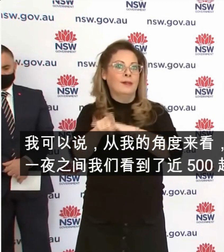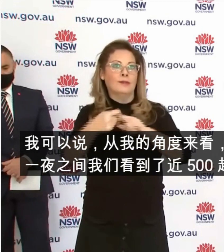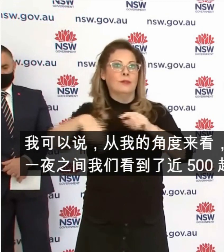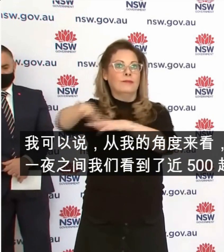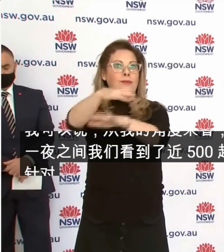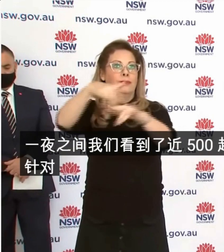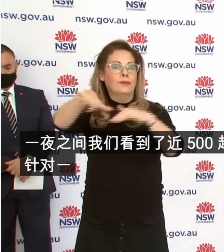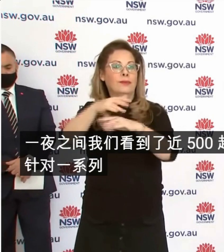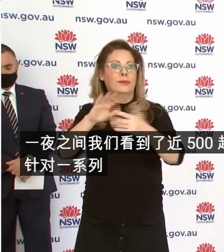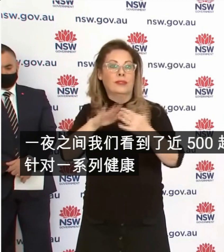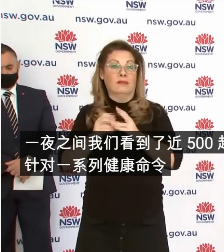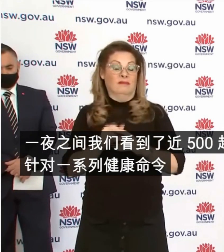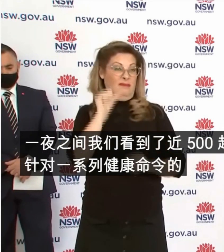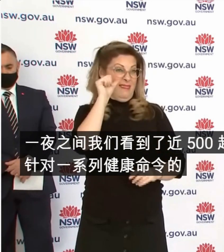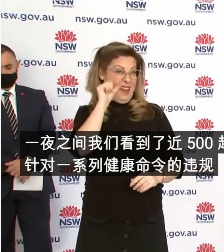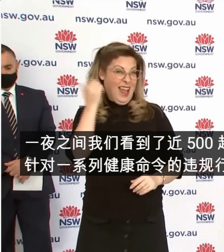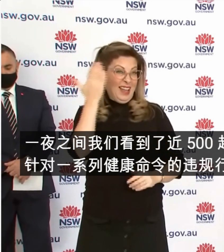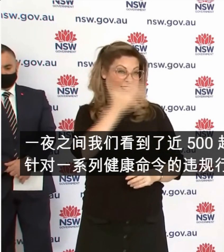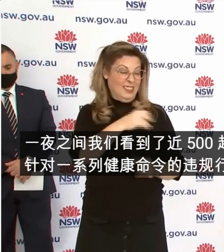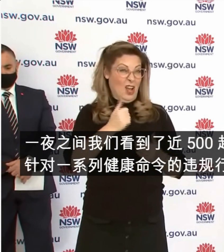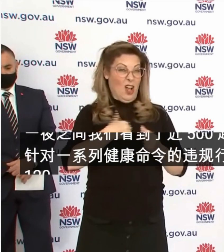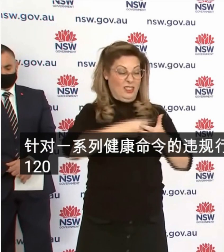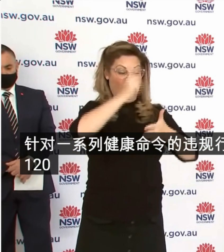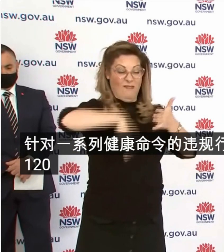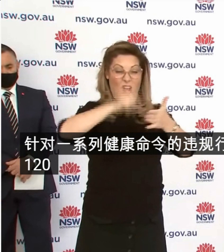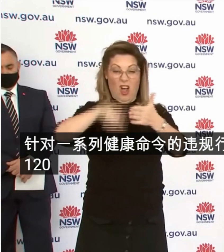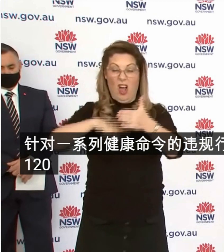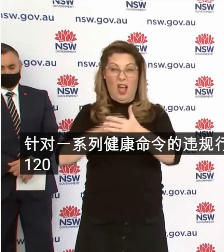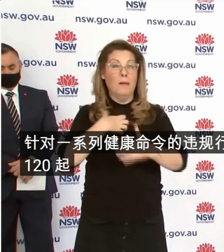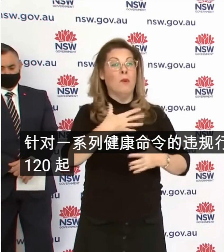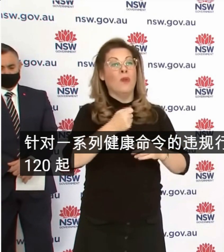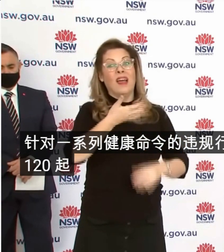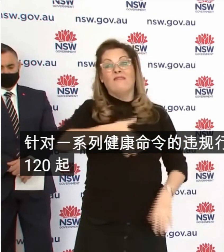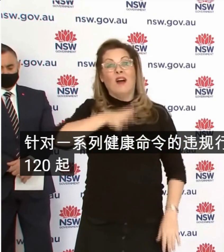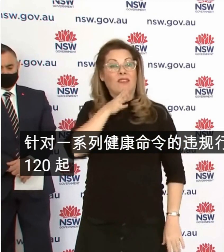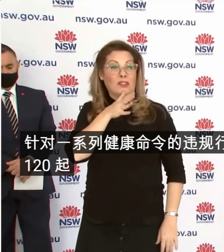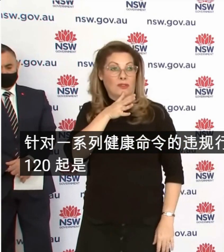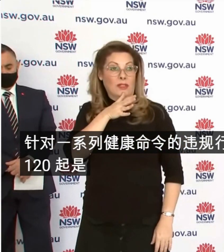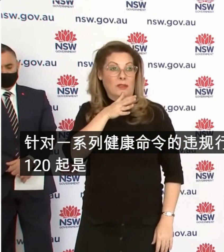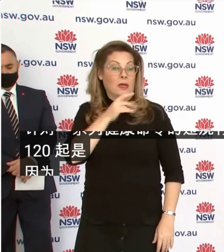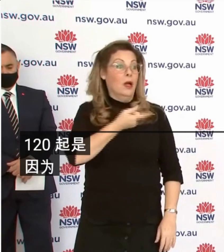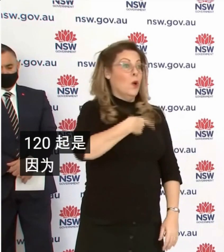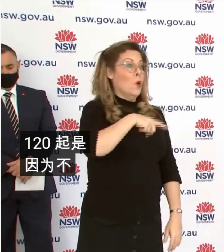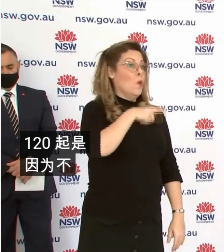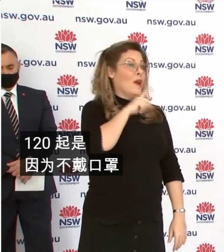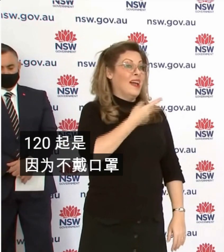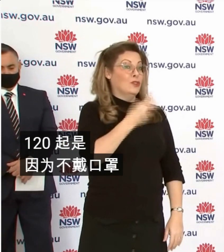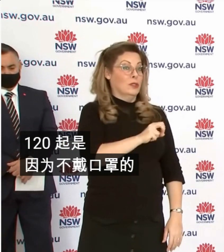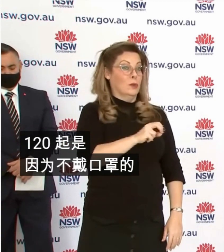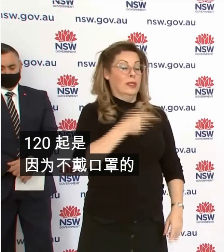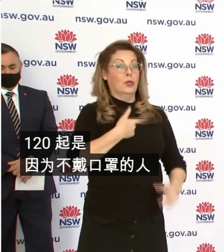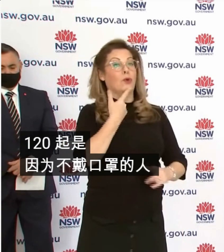nearly 500 infringements written for a range of health orders. 120 of those were people for not